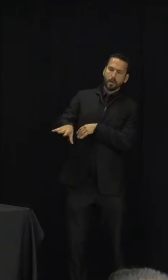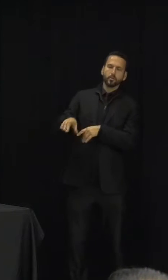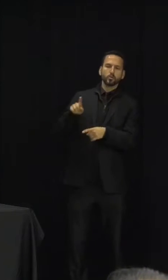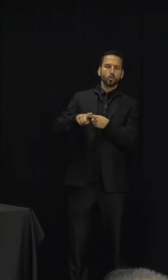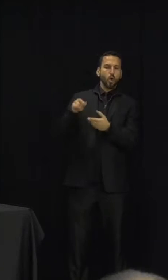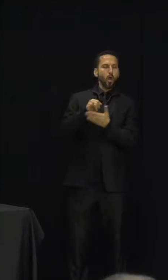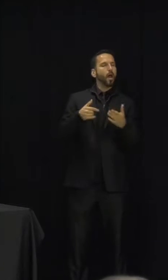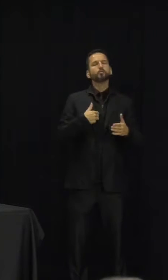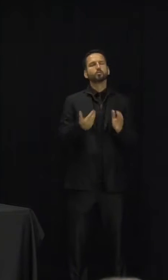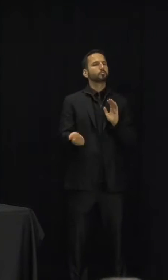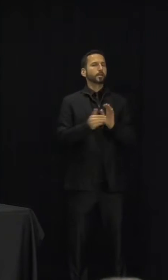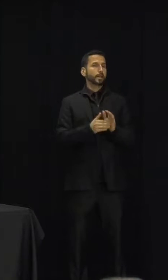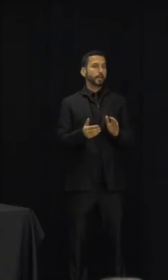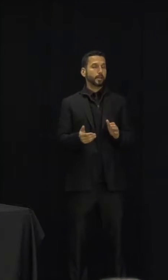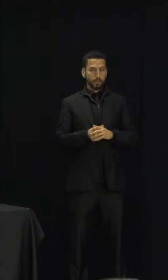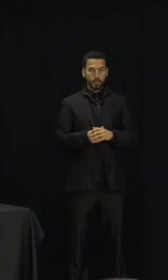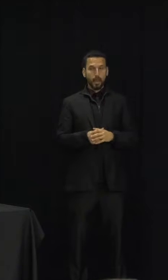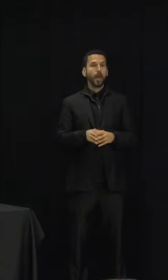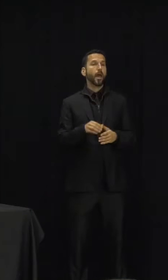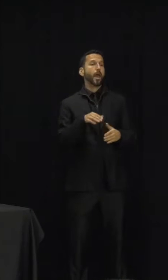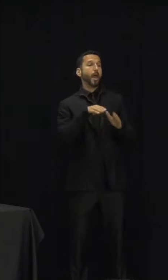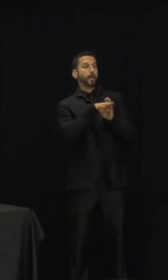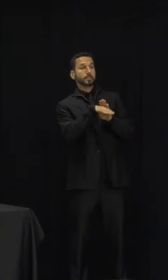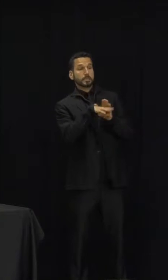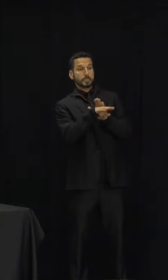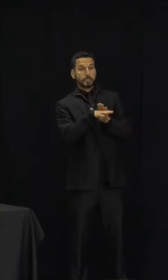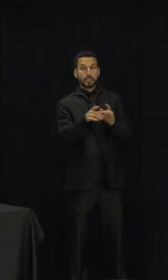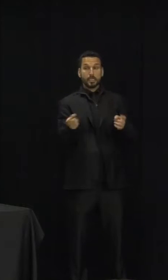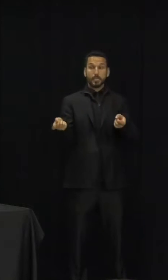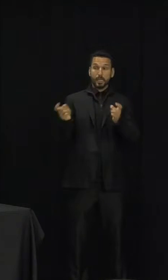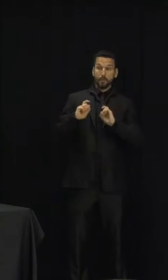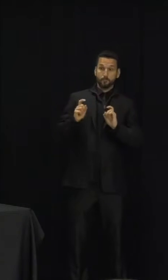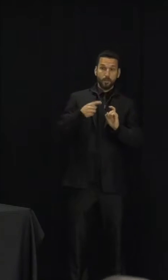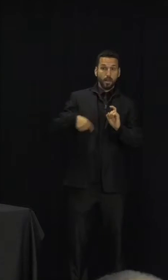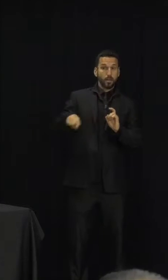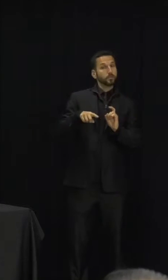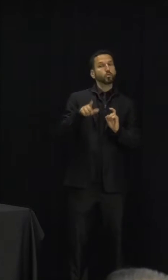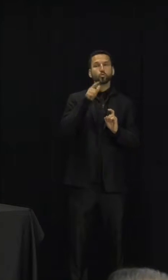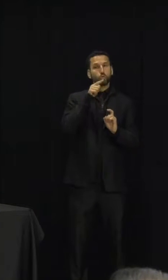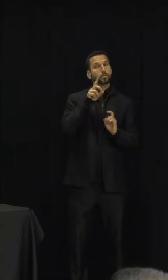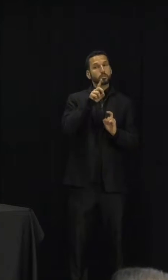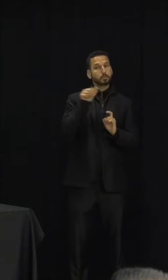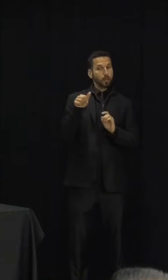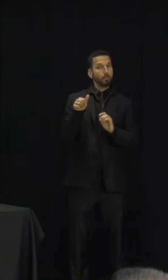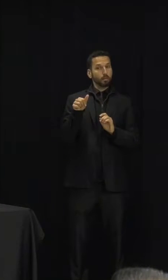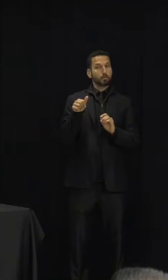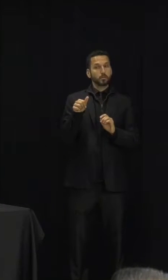in an informed way, helps to fill the gaps in the DCLA study.